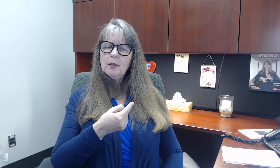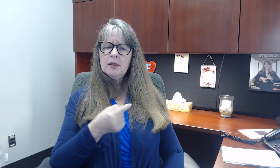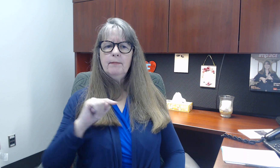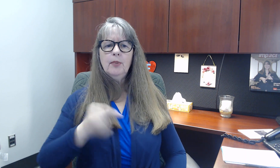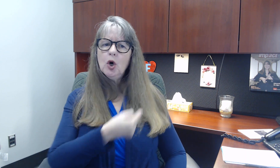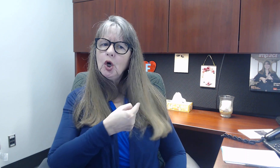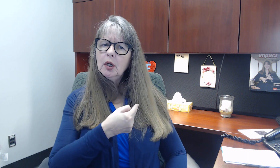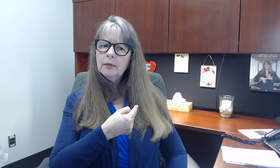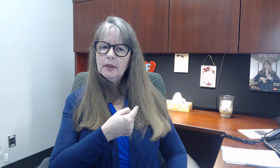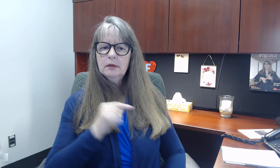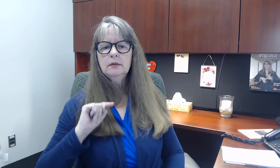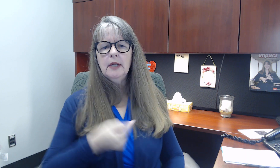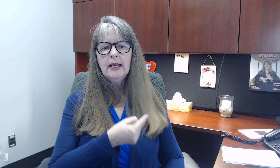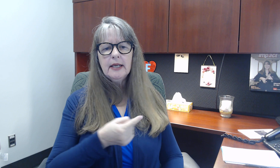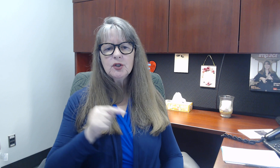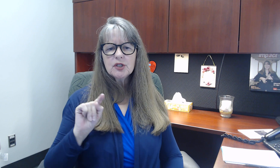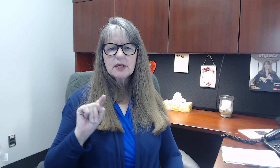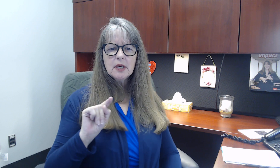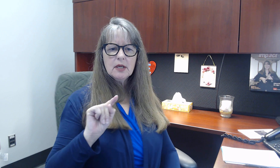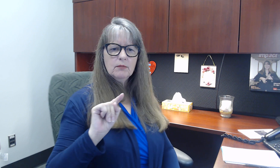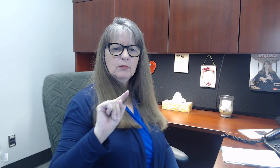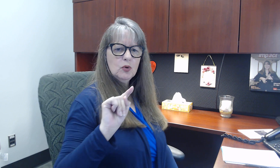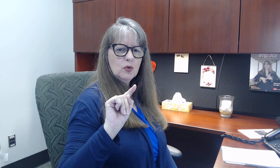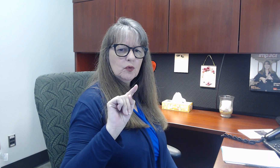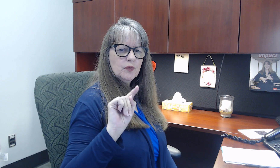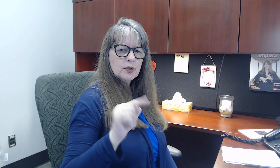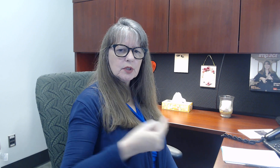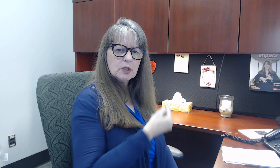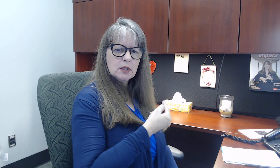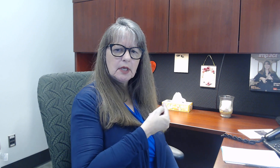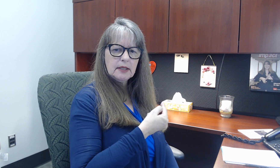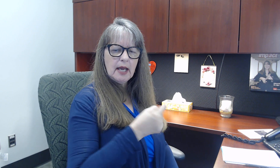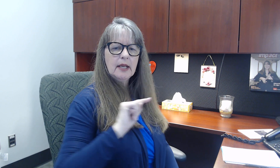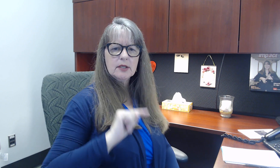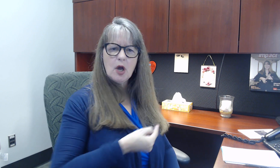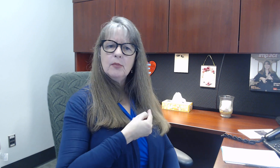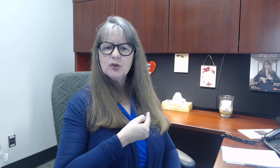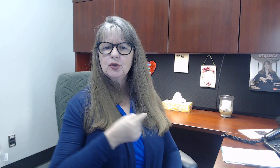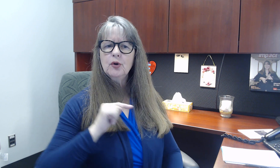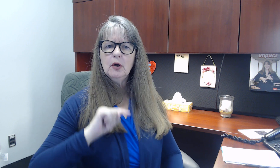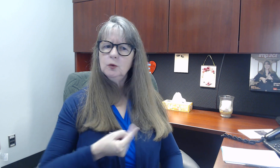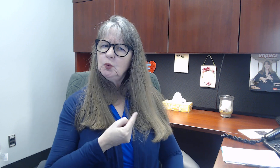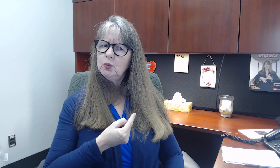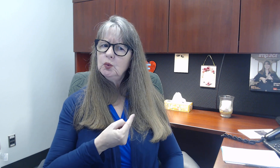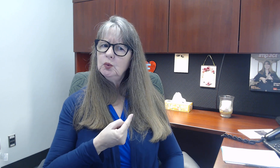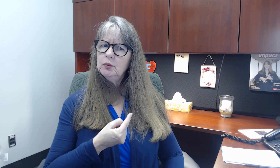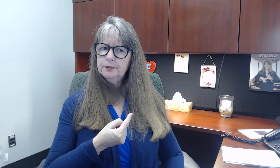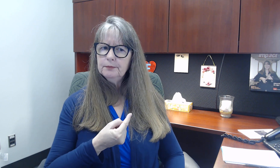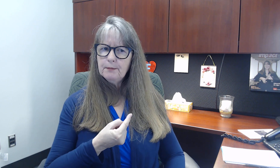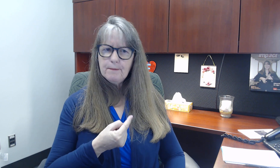a barb. And it moves like that. I guess almost to your heart. Ooh.